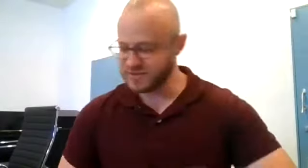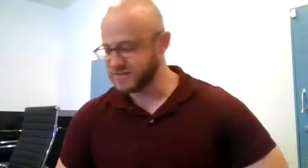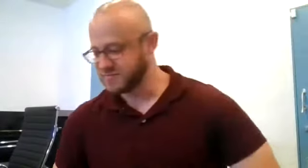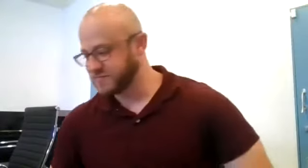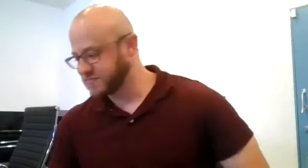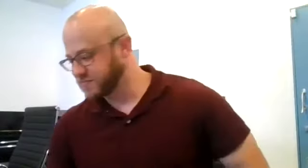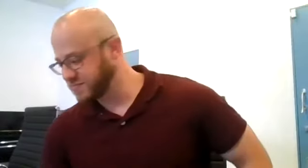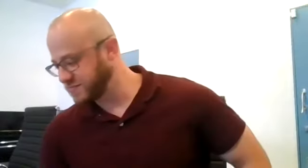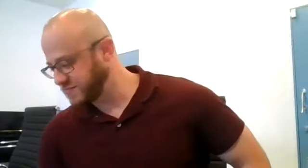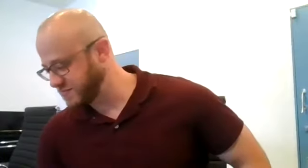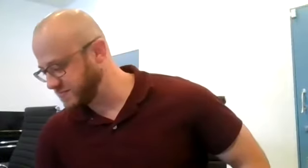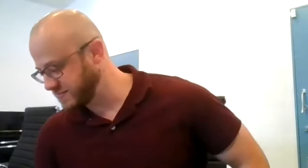sign, that's all.